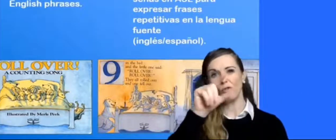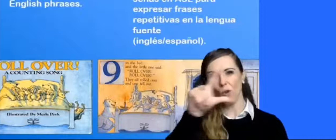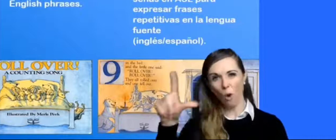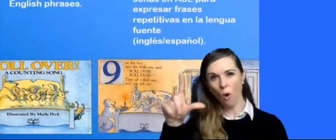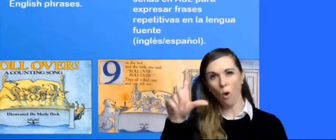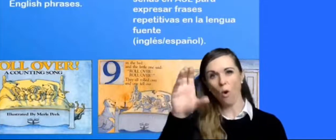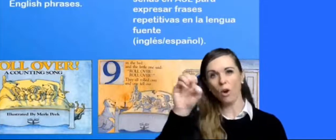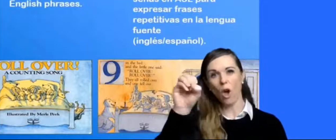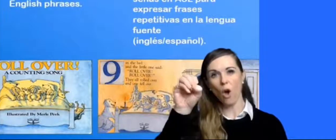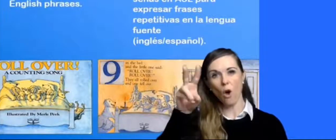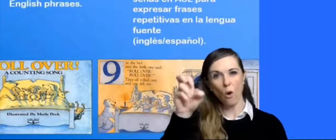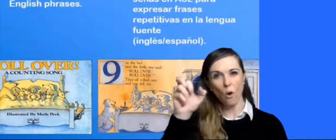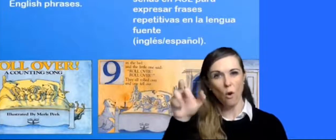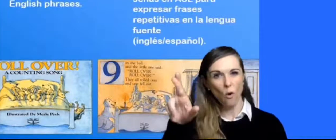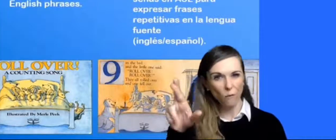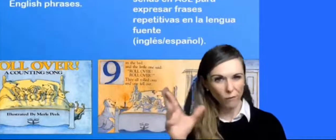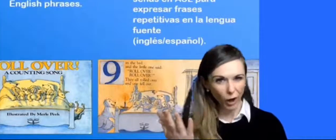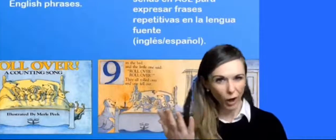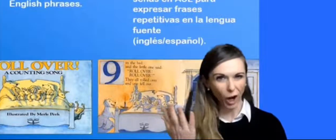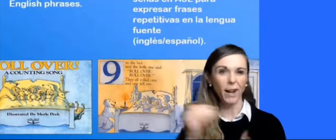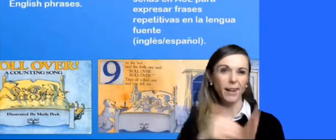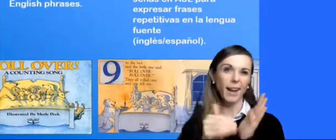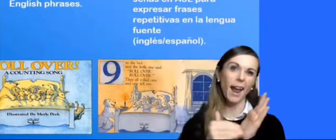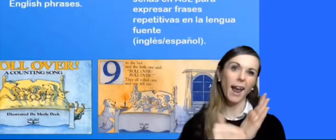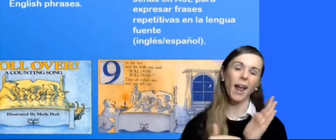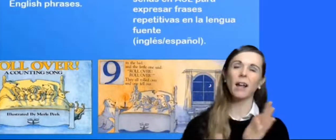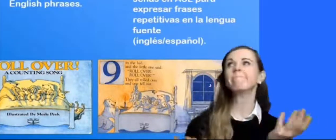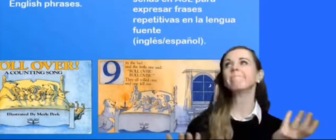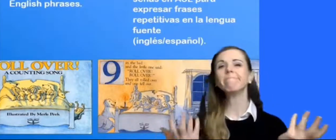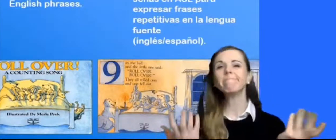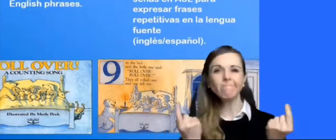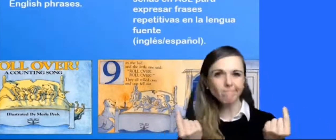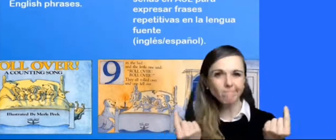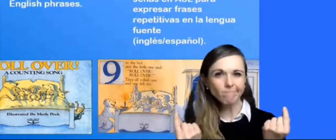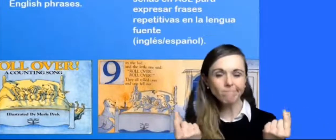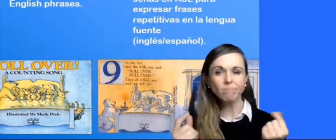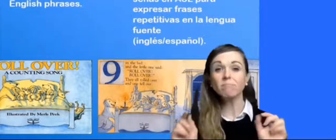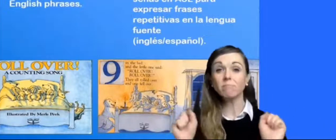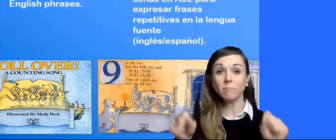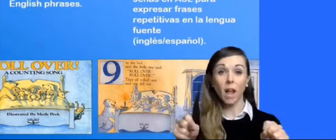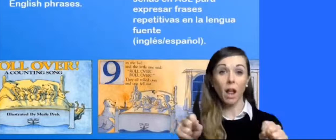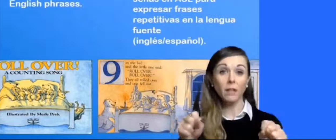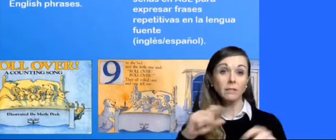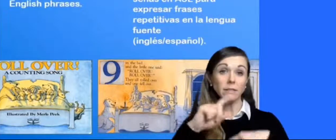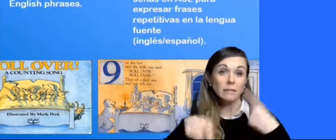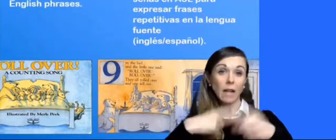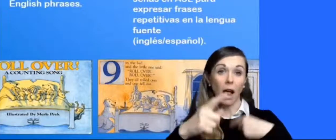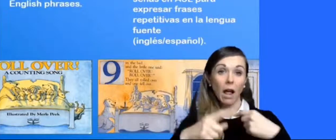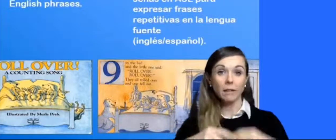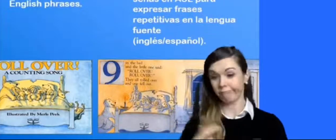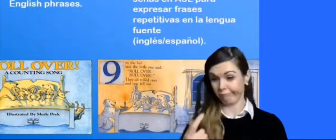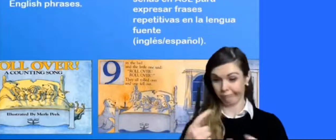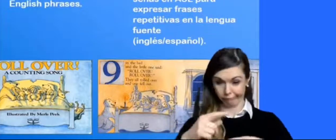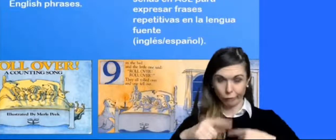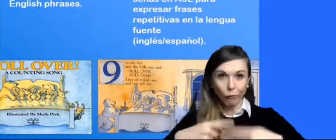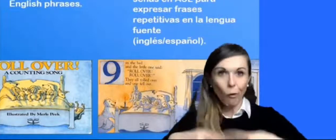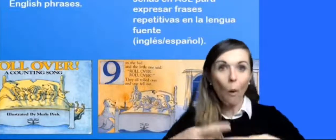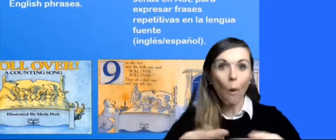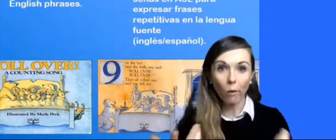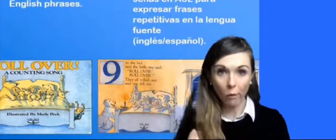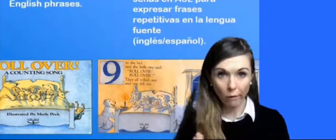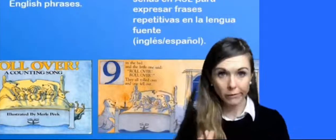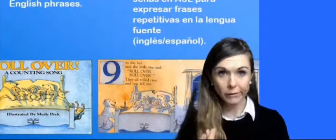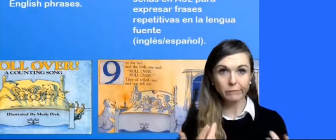this has a lot of the same verbiage over and over and over again. Roll over, so it's over and over and over again. So some